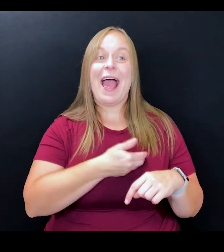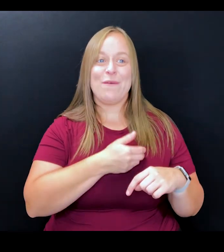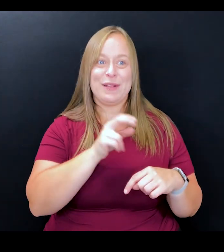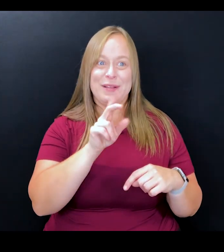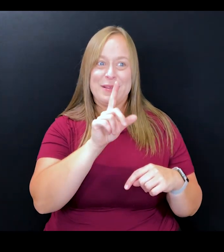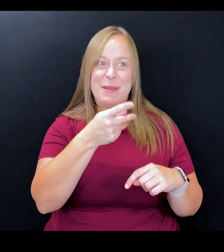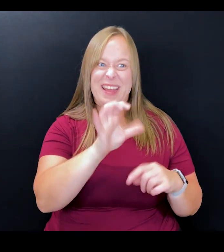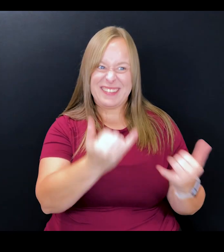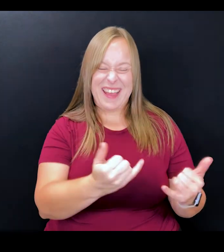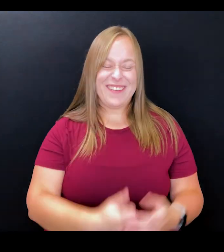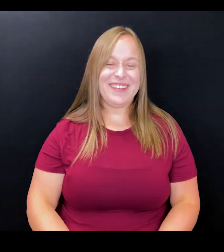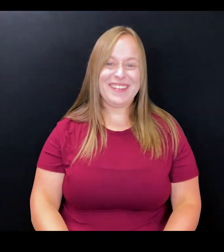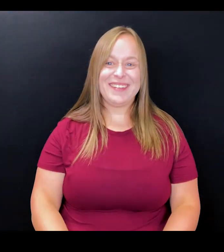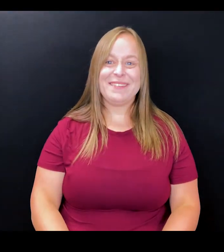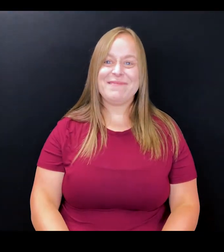now.